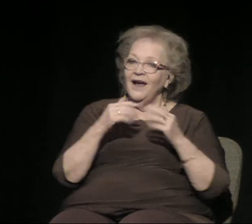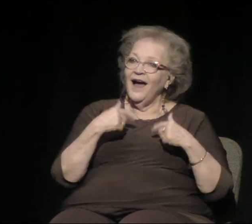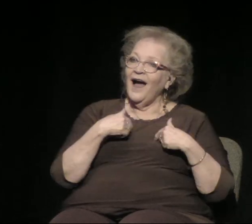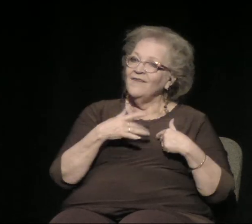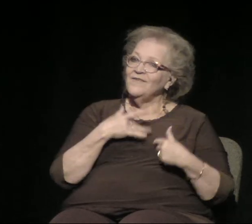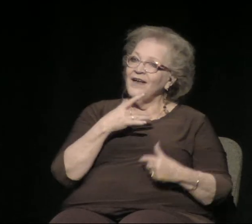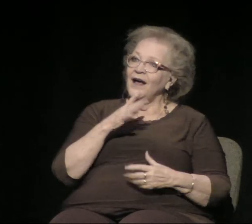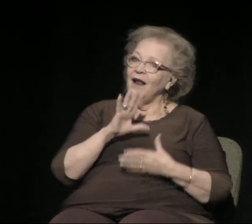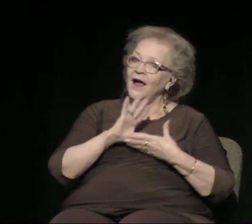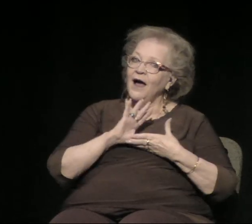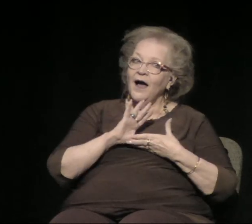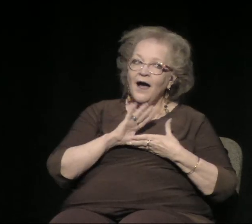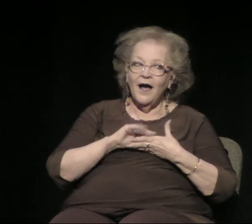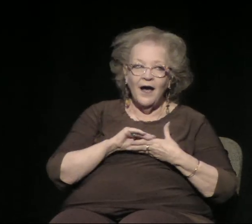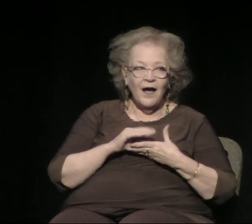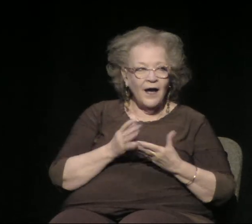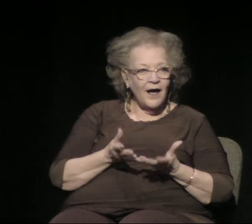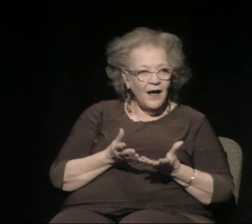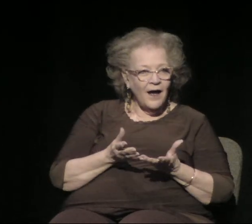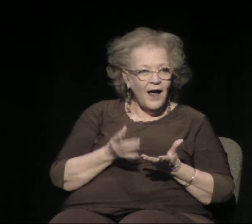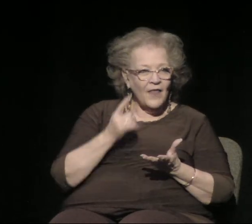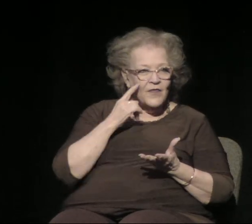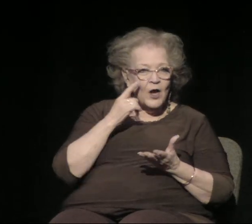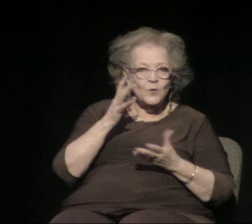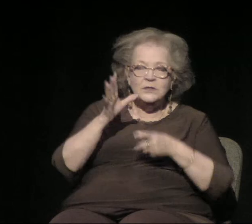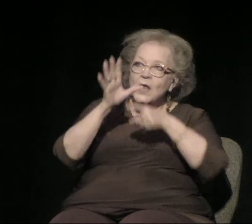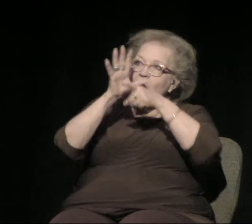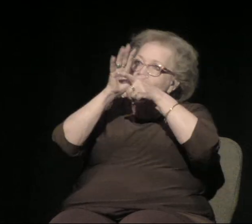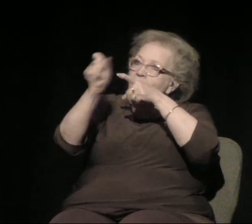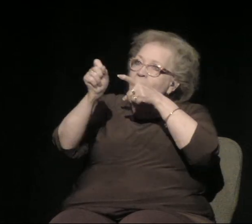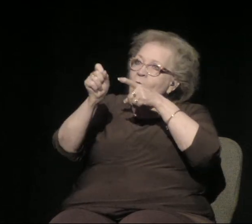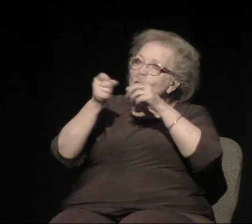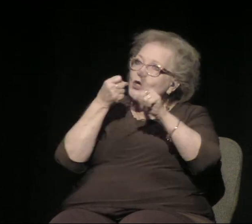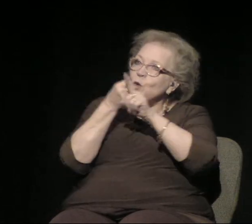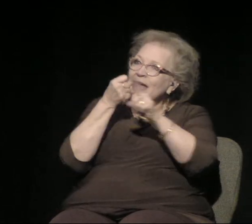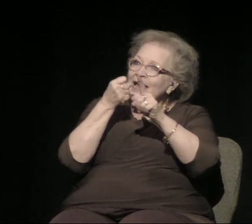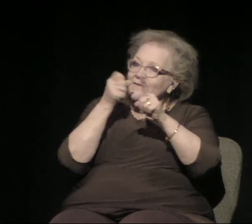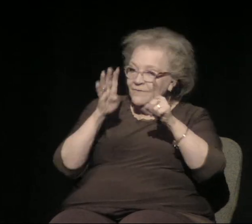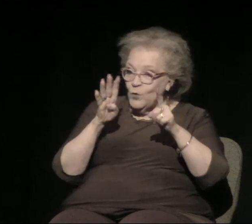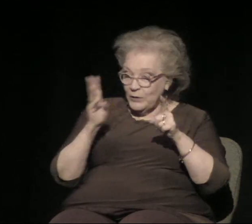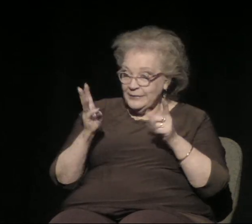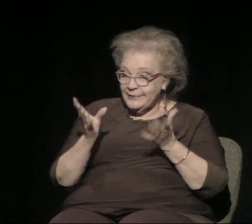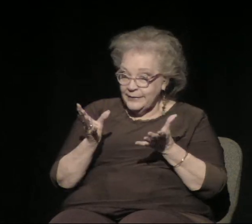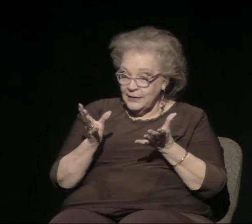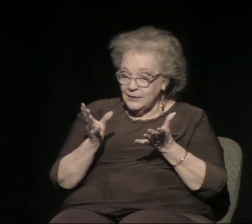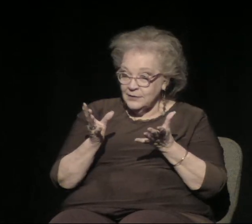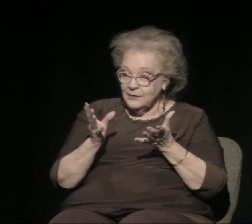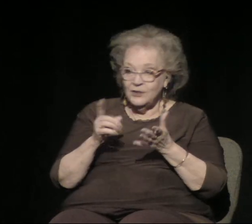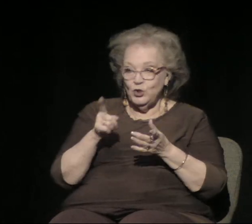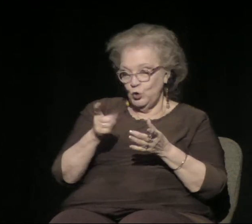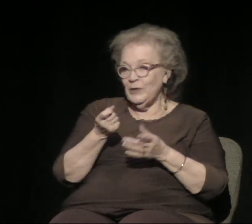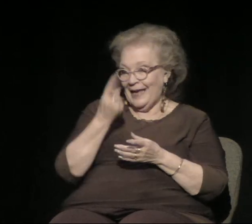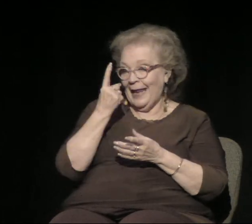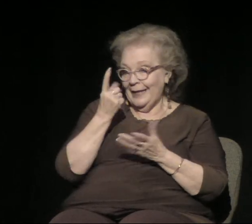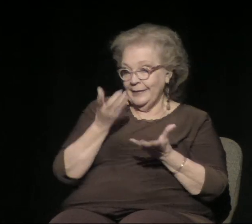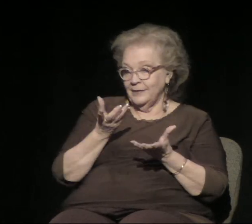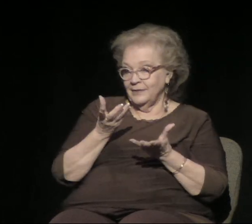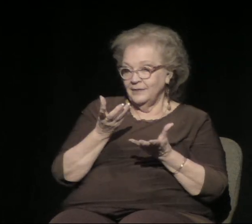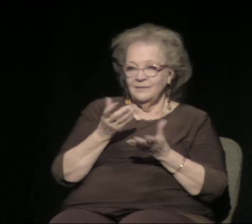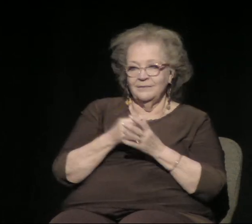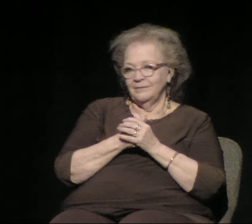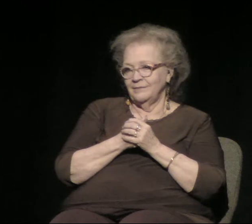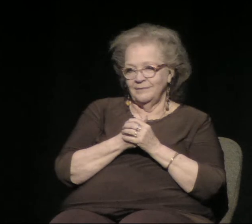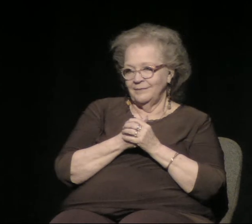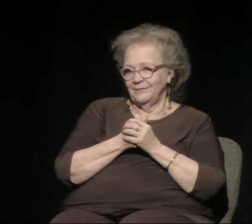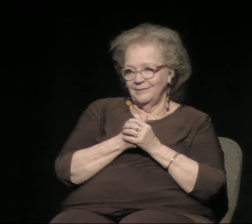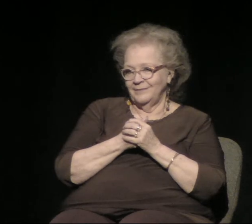disappointed. I really thought it was going to be like, Sam, when you hit 46, it's at the 46th year, you just get it.